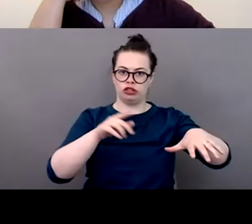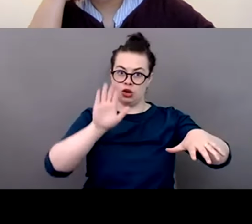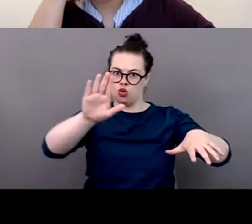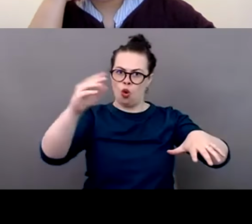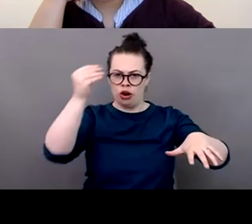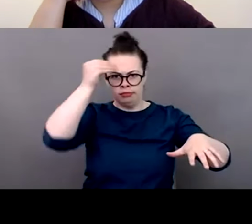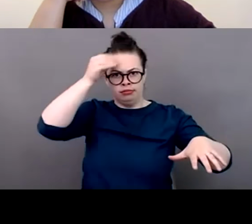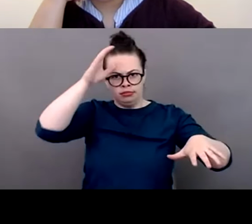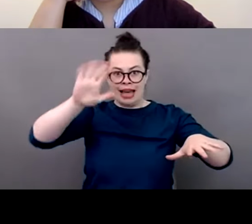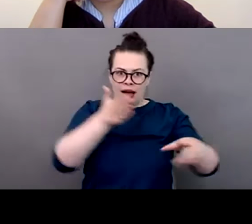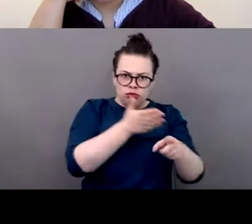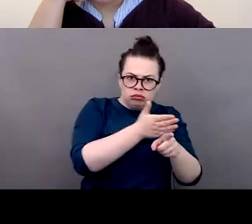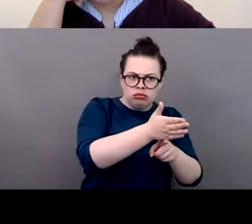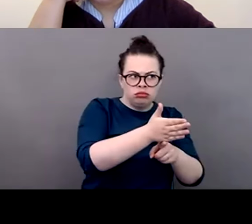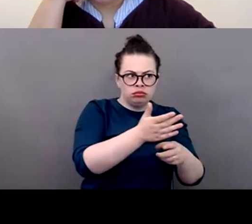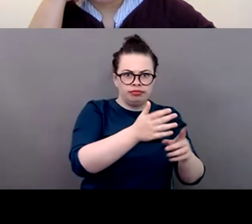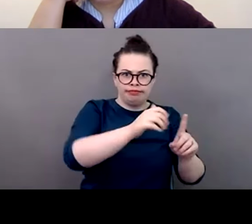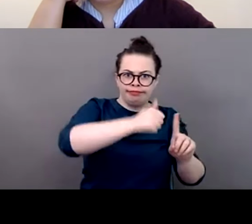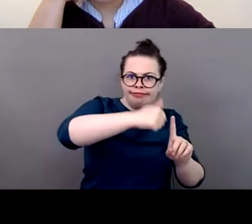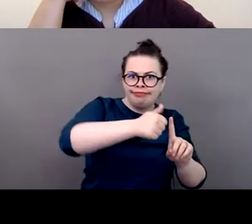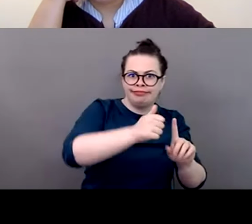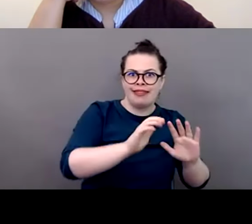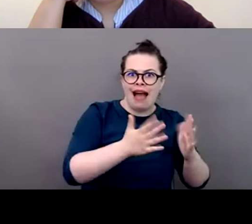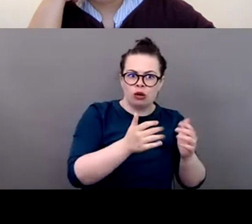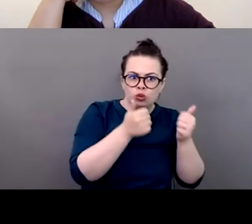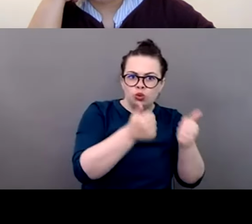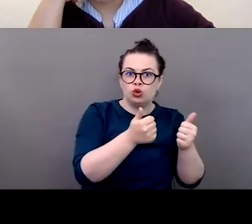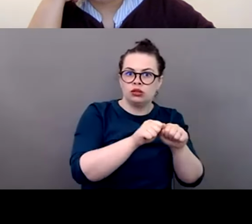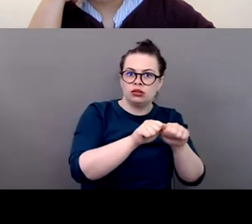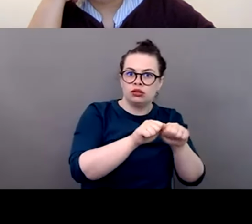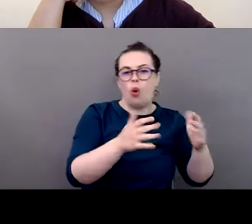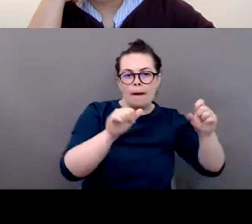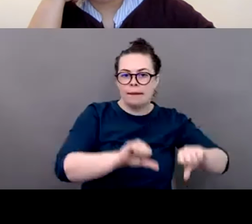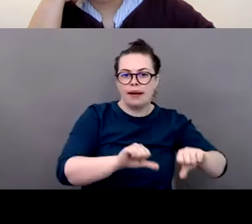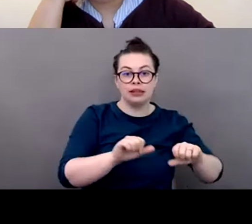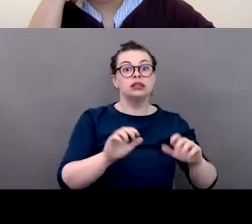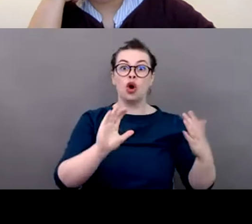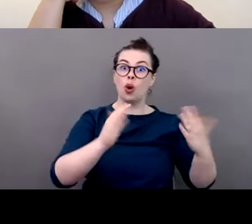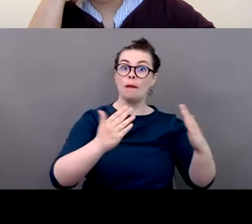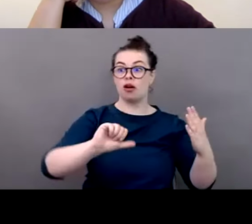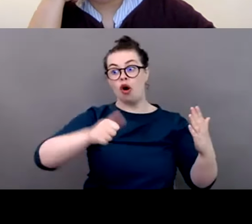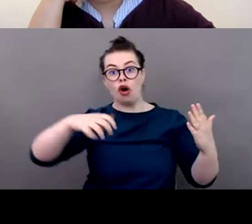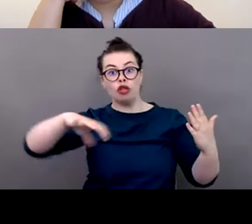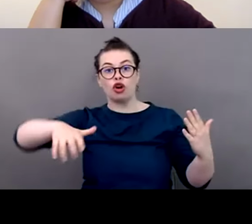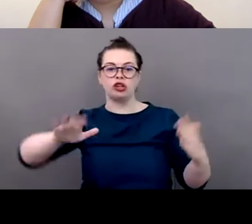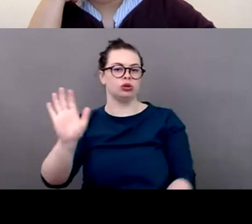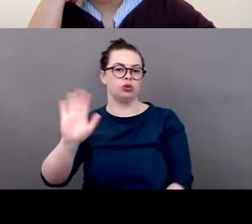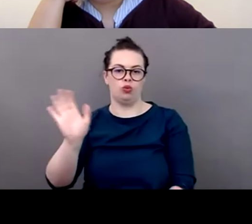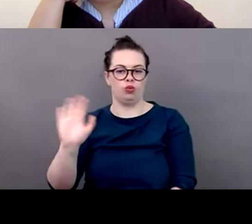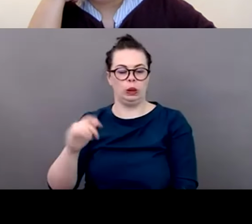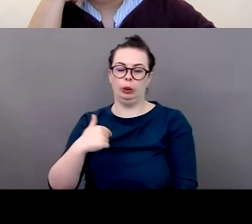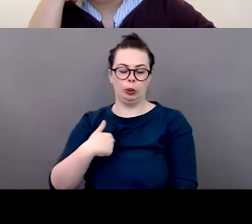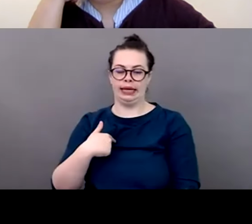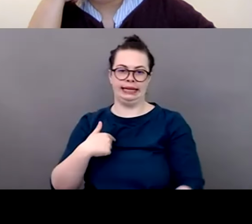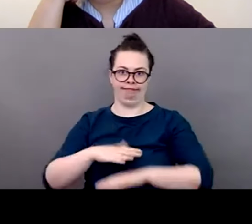And we don't need necessarily comparative information. It is not, we don't make a comparison between